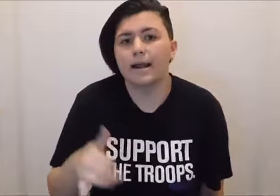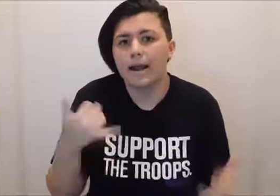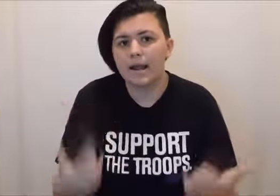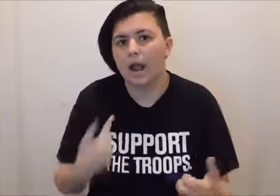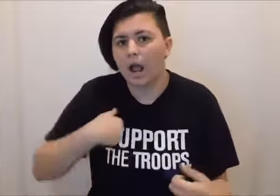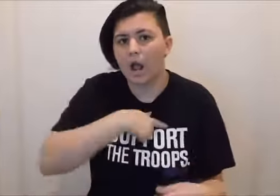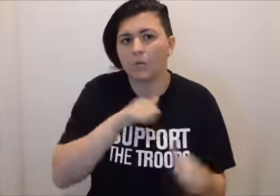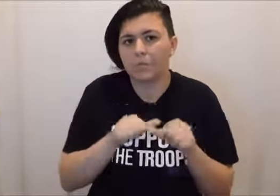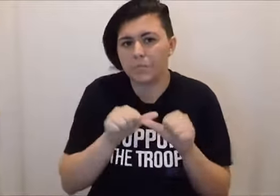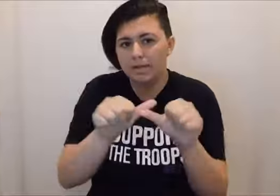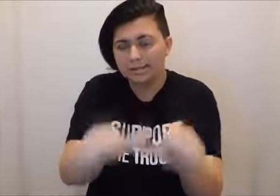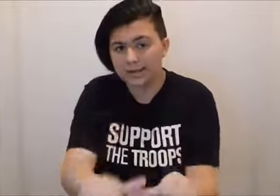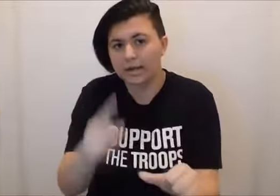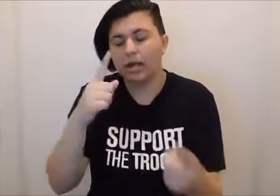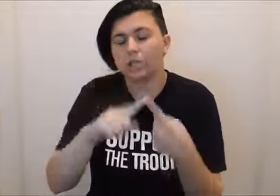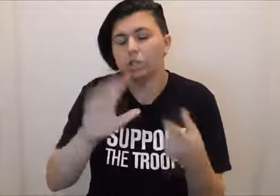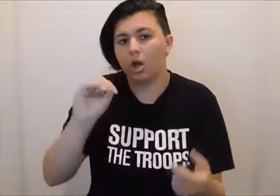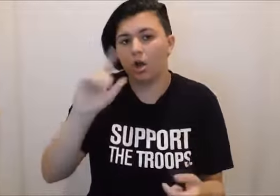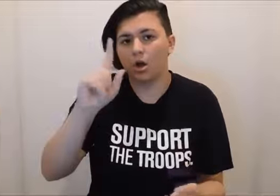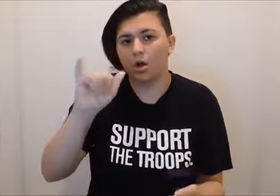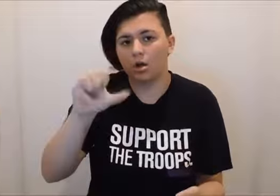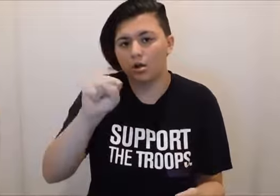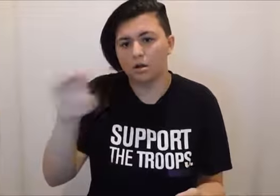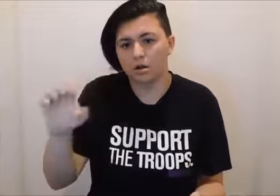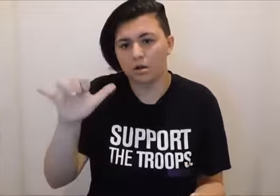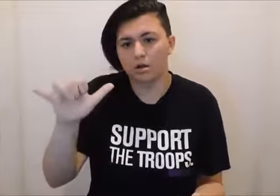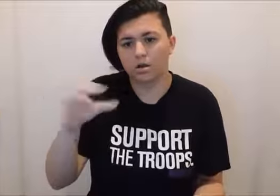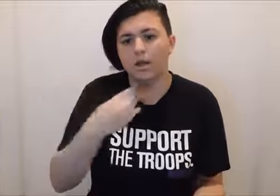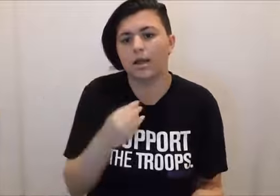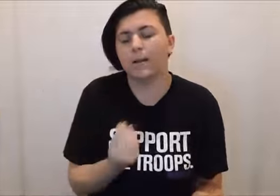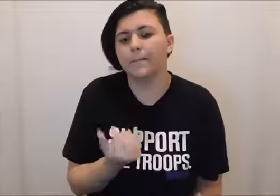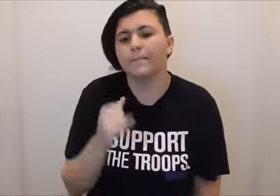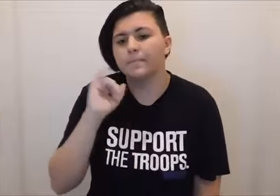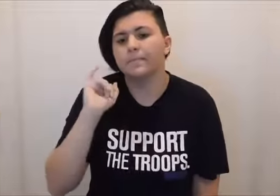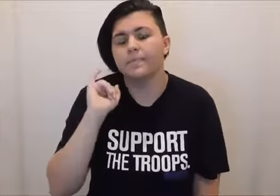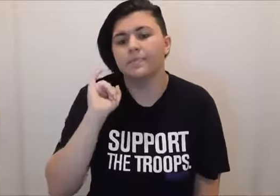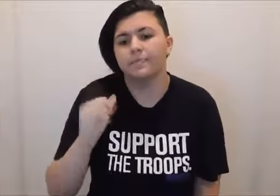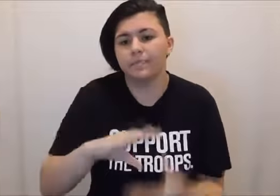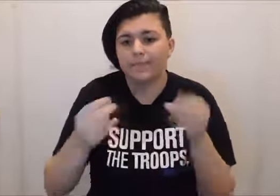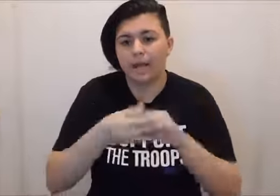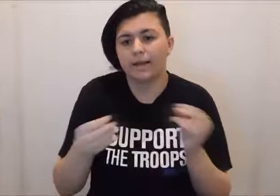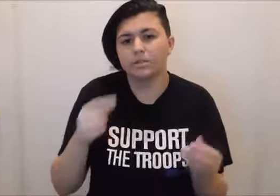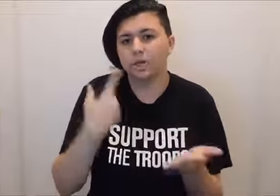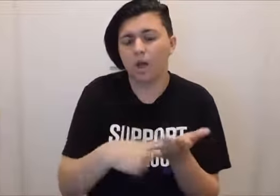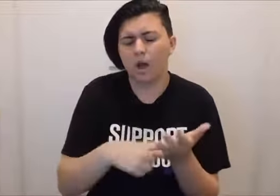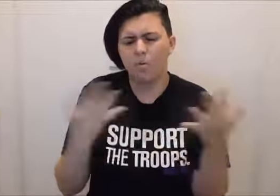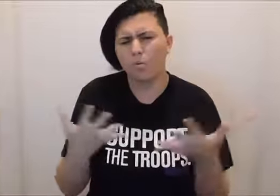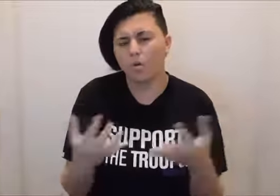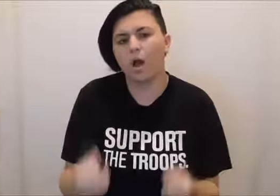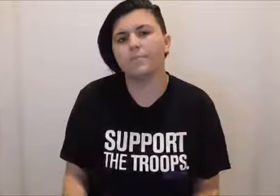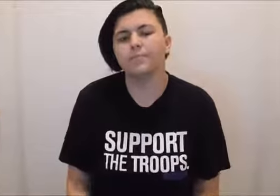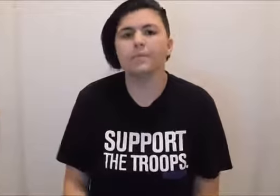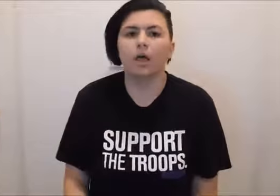So now we're continuing to talk about the Odyssey, and the story talks about Odysseus'